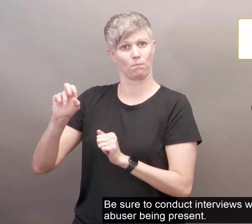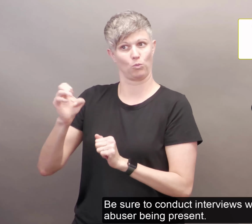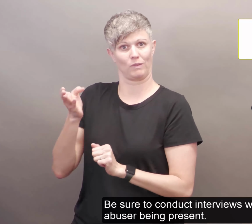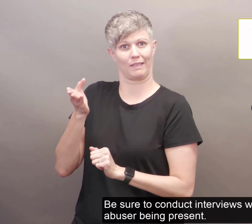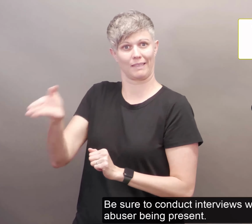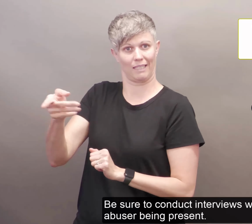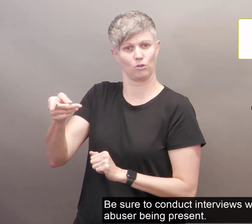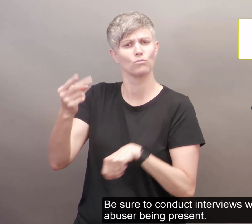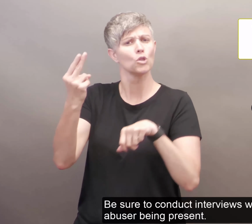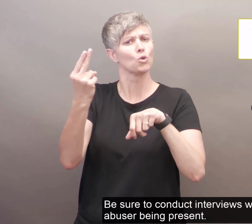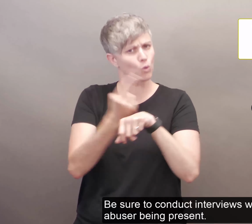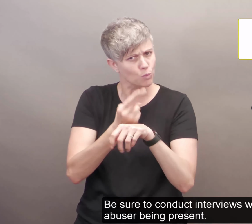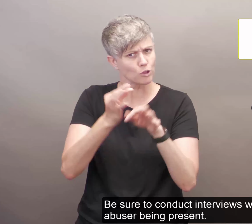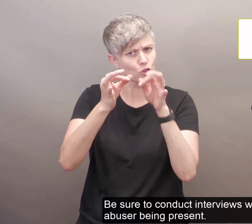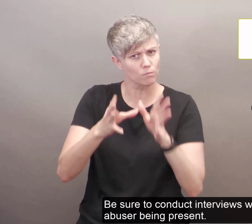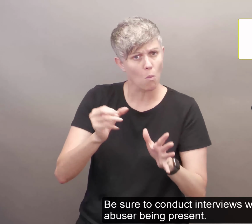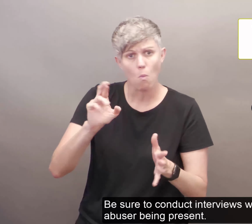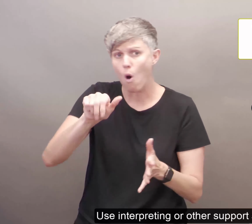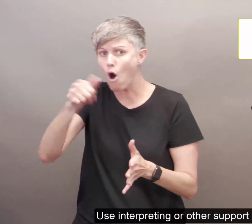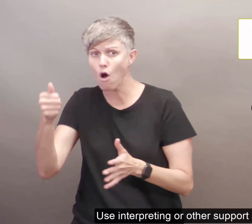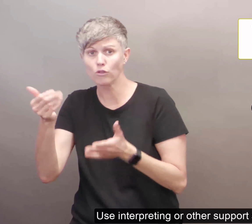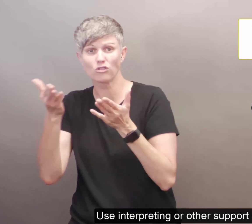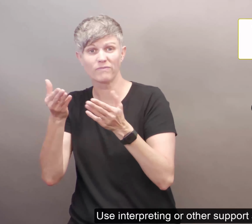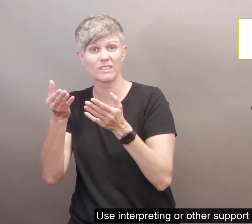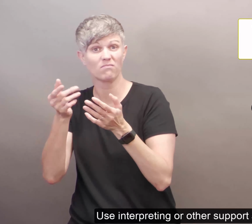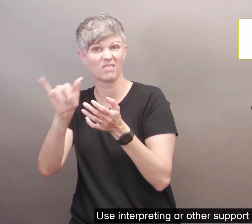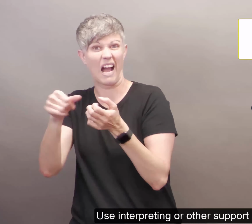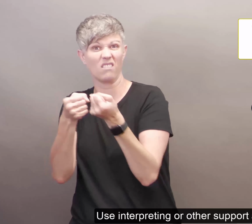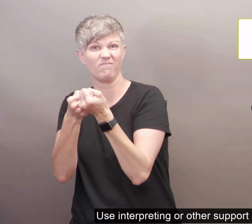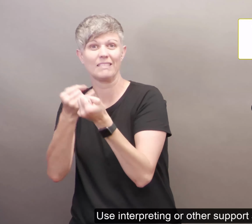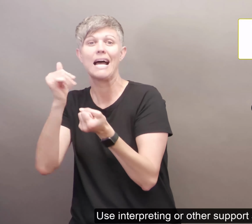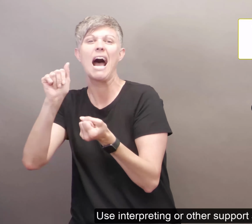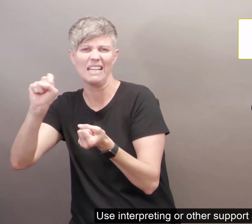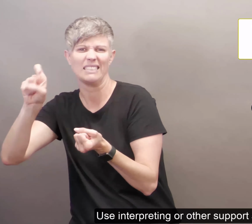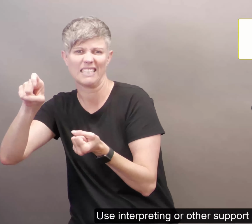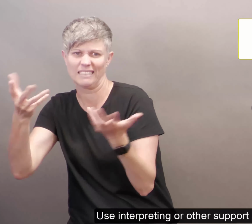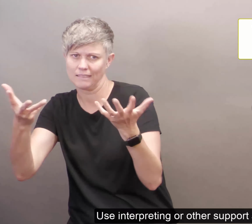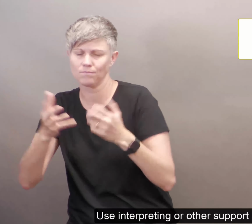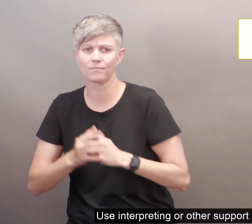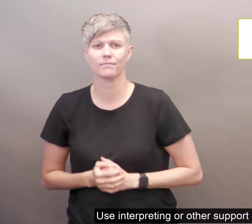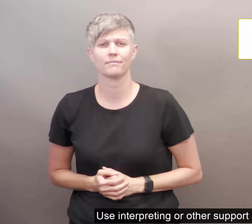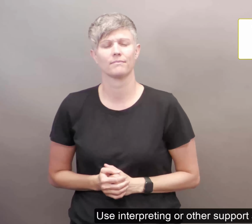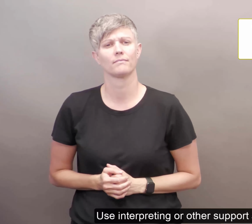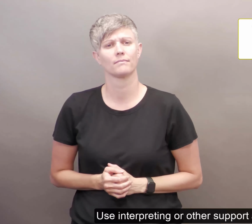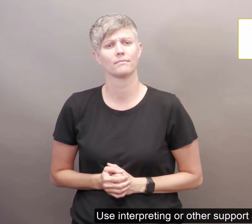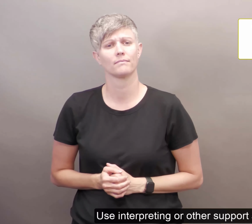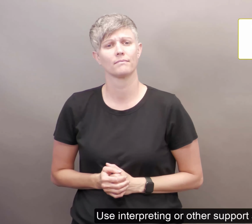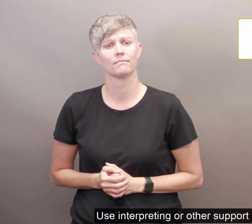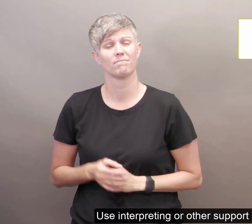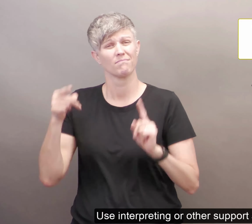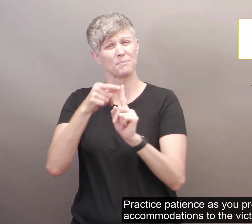to conduct interviews without the abuser being present. Use interpreting or other communication support as